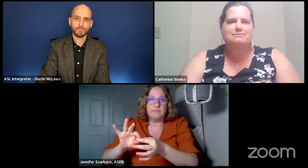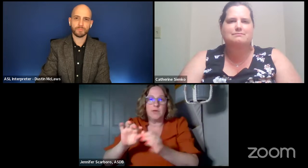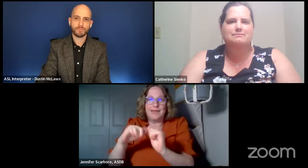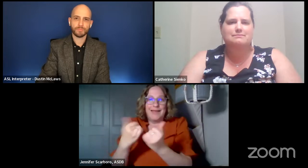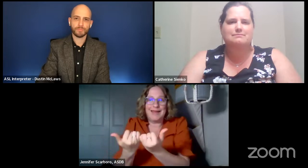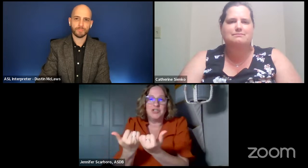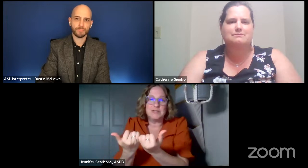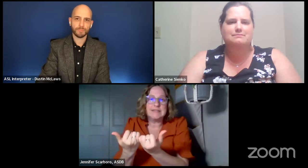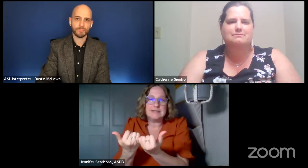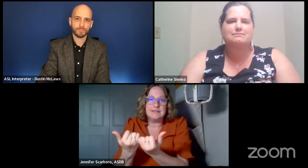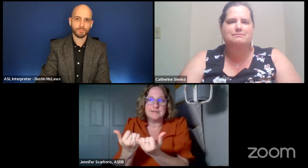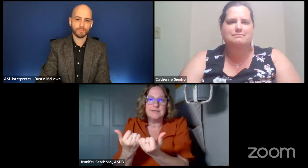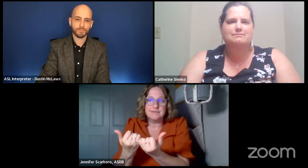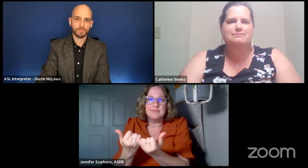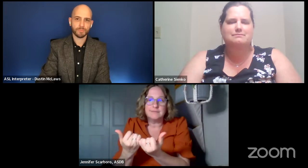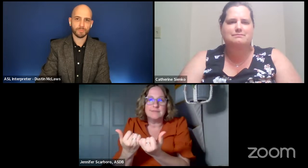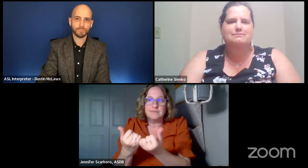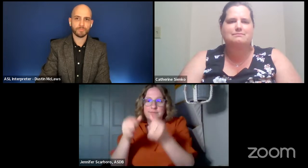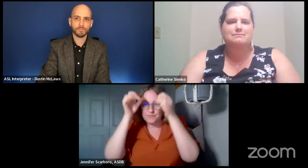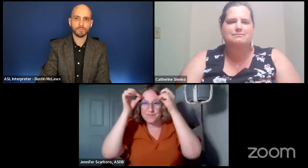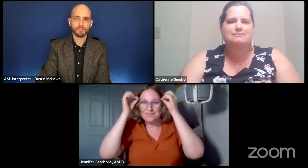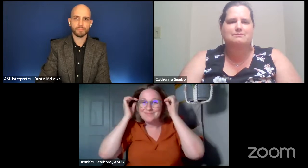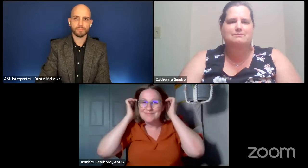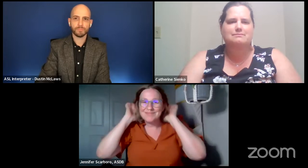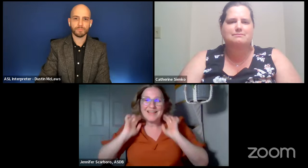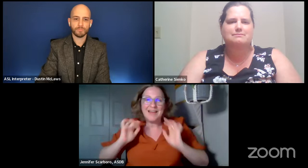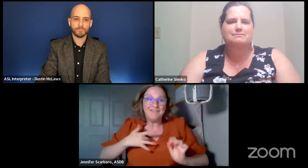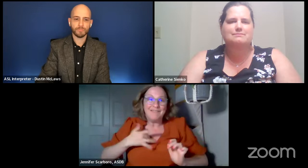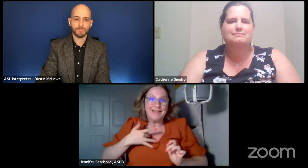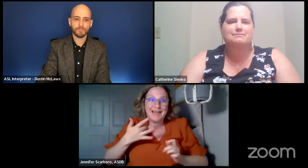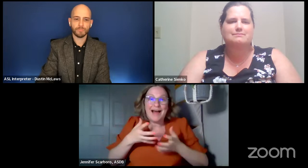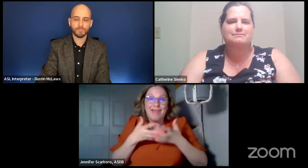possibly in the future related to agencies.